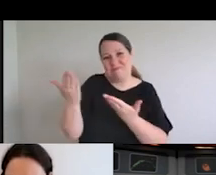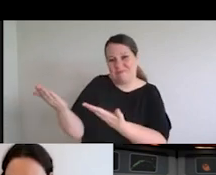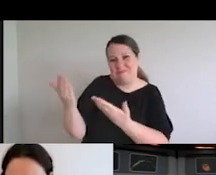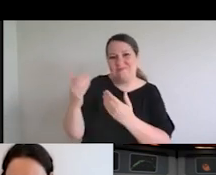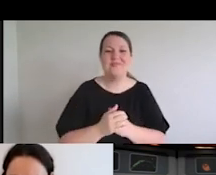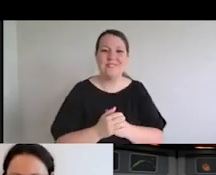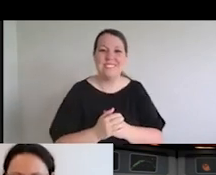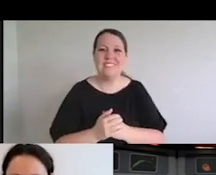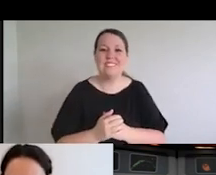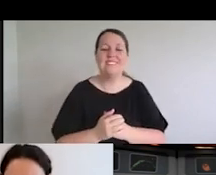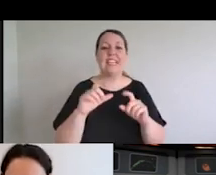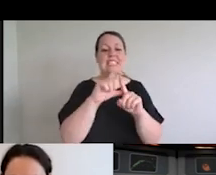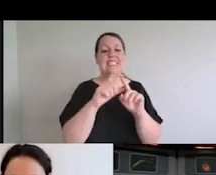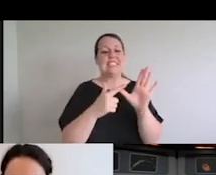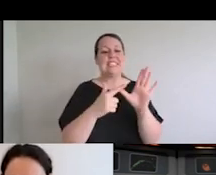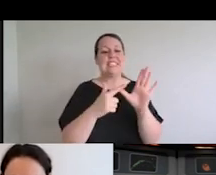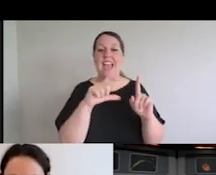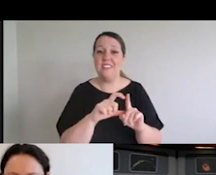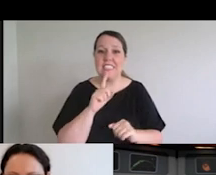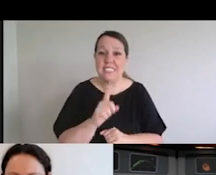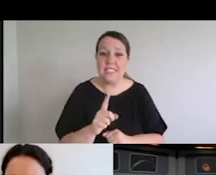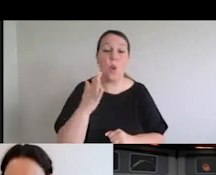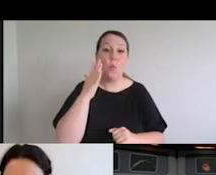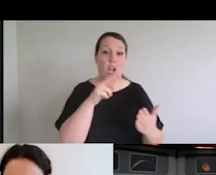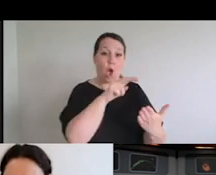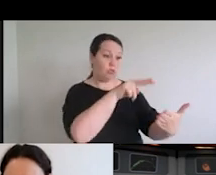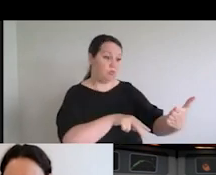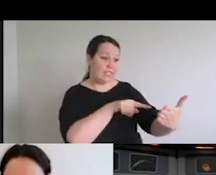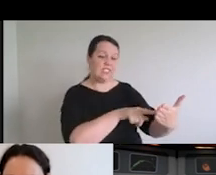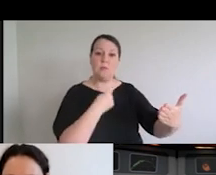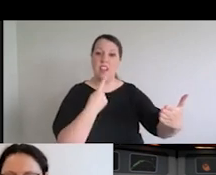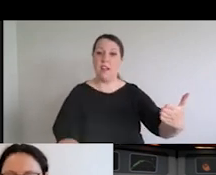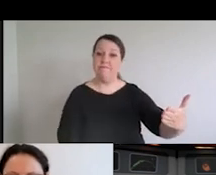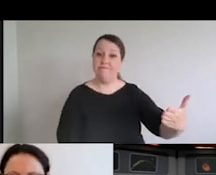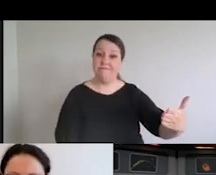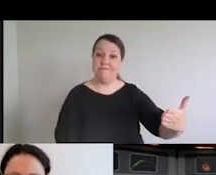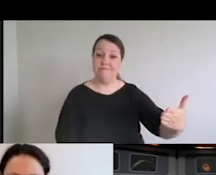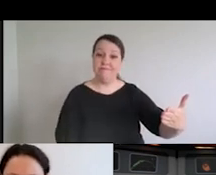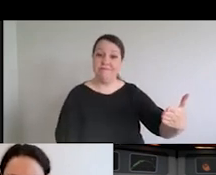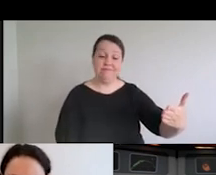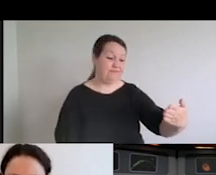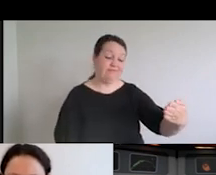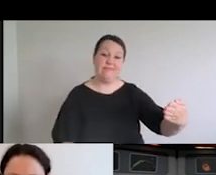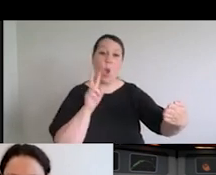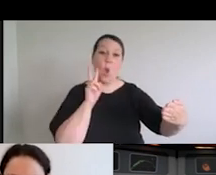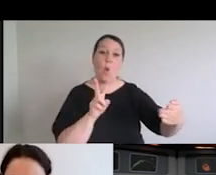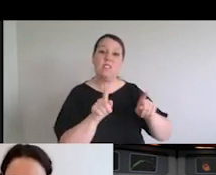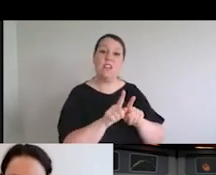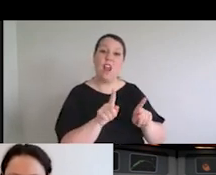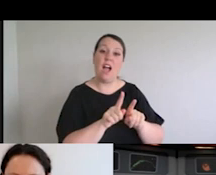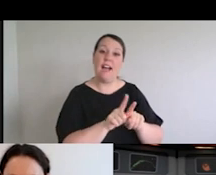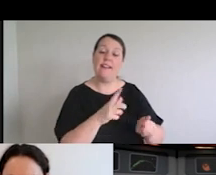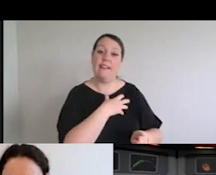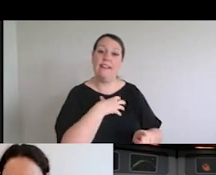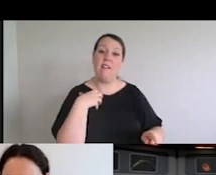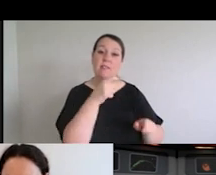when I read this thing, it reads to me like it was written by public servants who don't want to, who are thinking from the perspective of